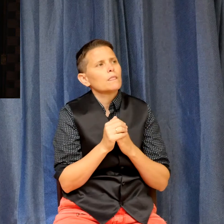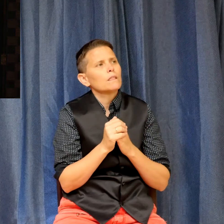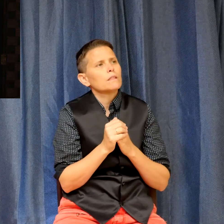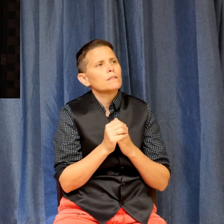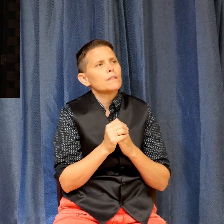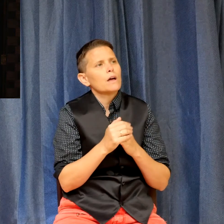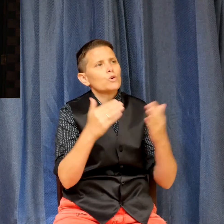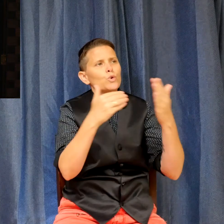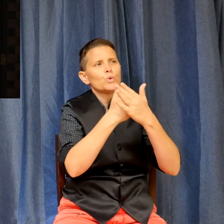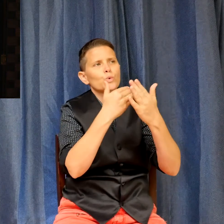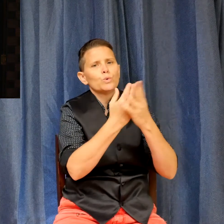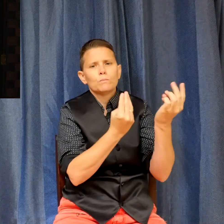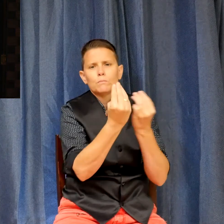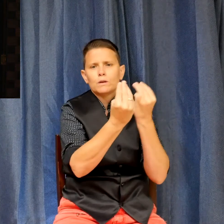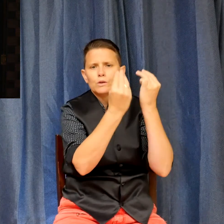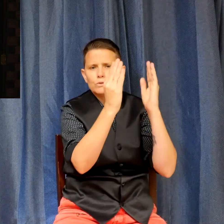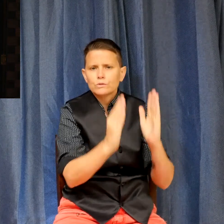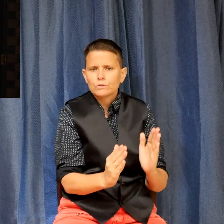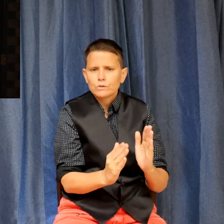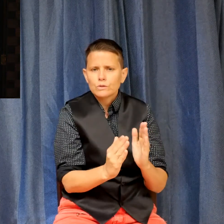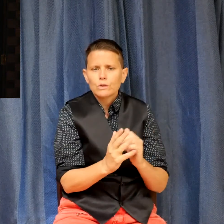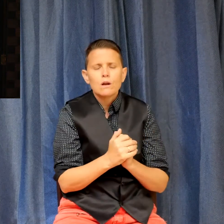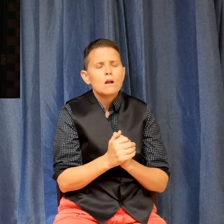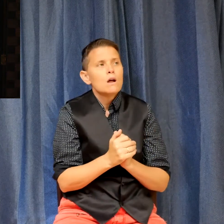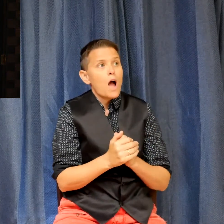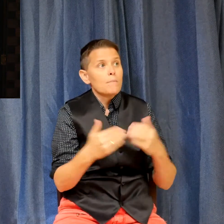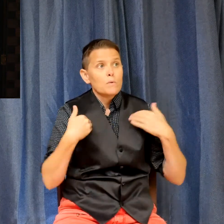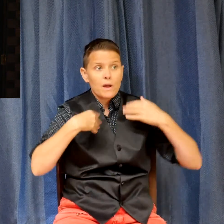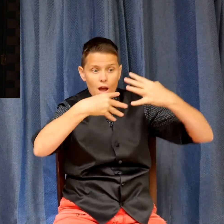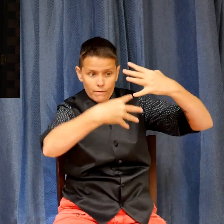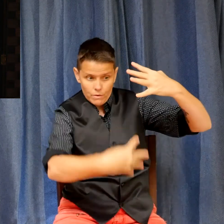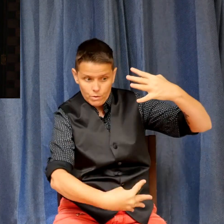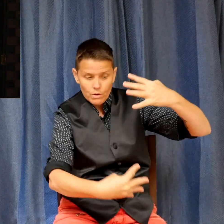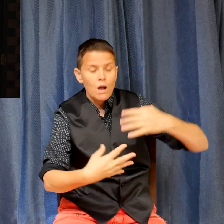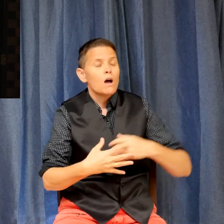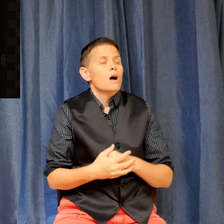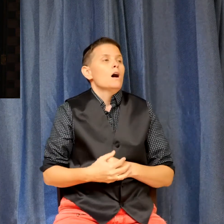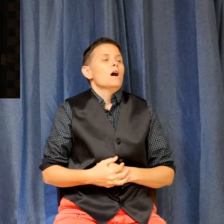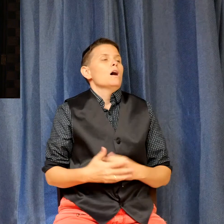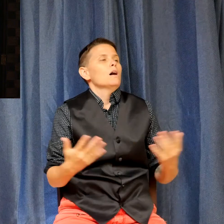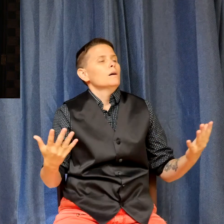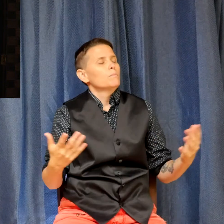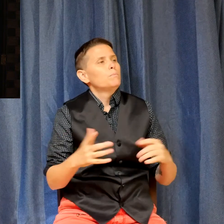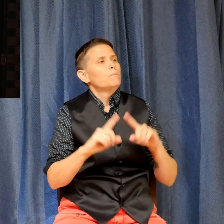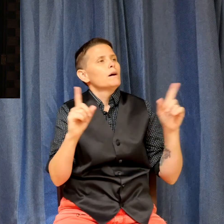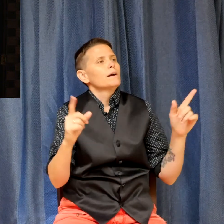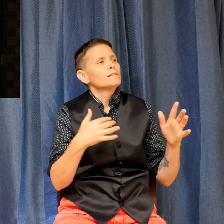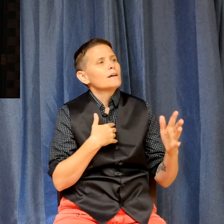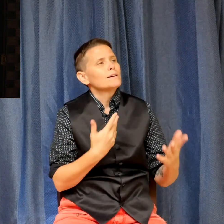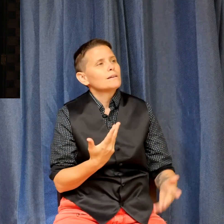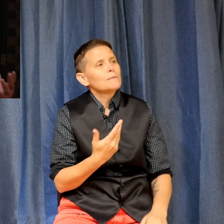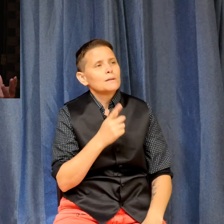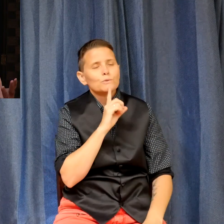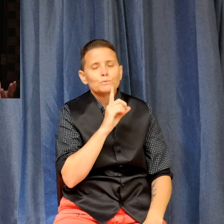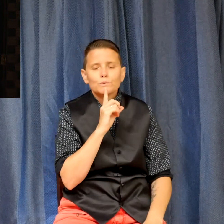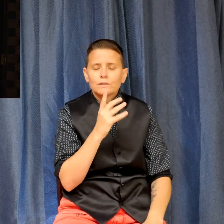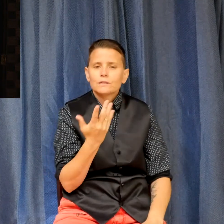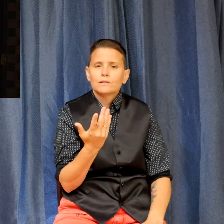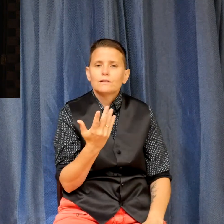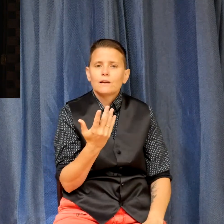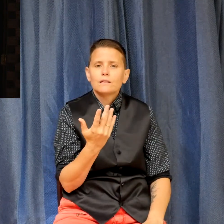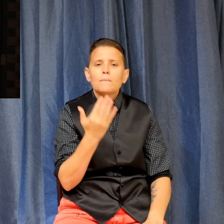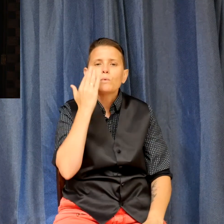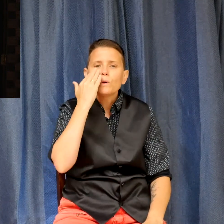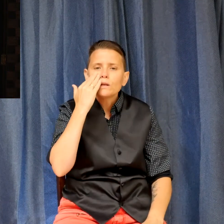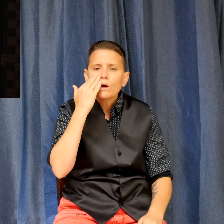if they meet all that criteria, woo, baby, watch out. It's awesome. But